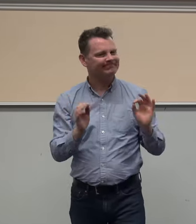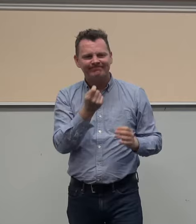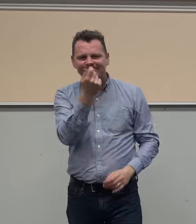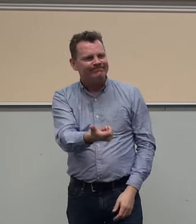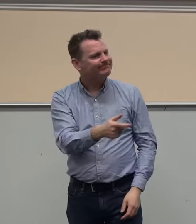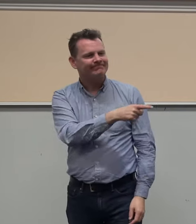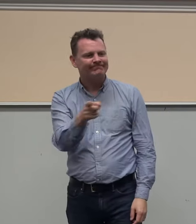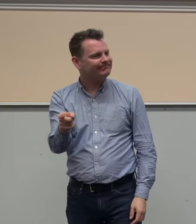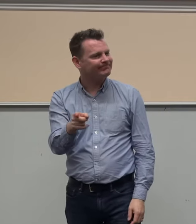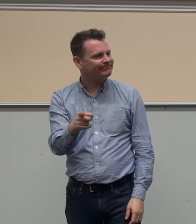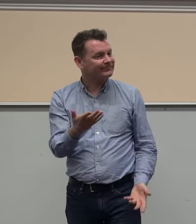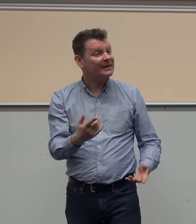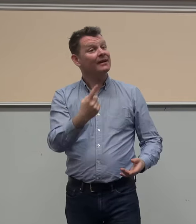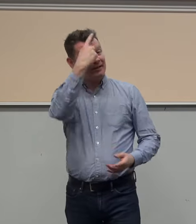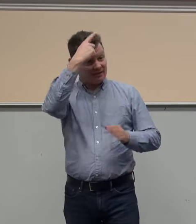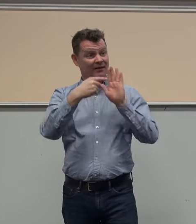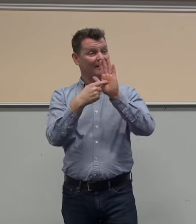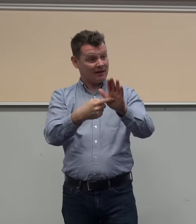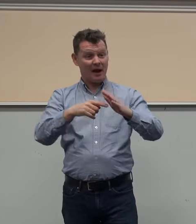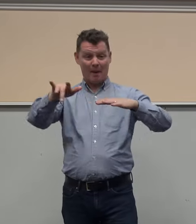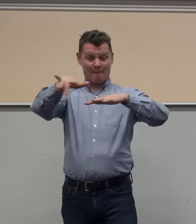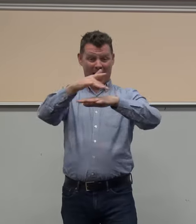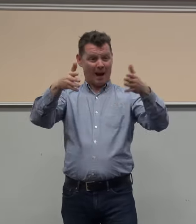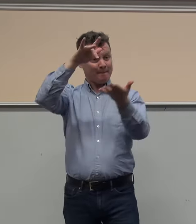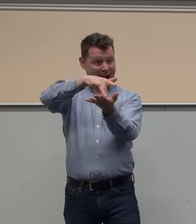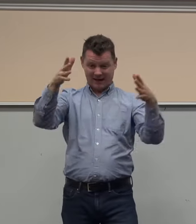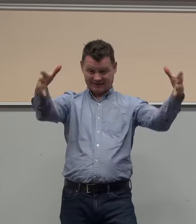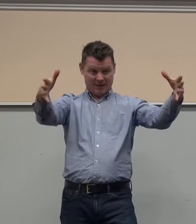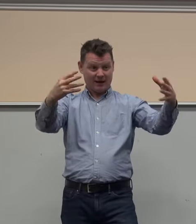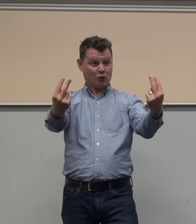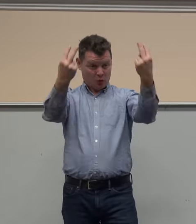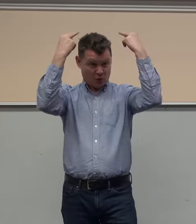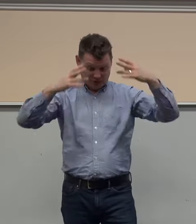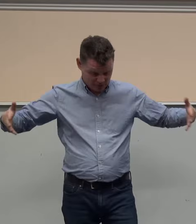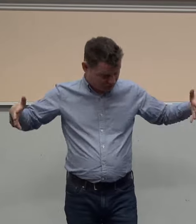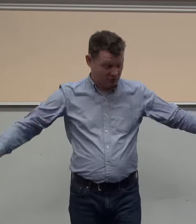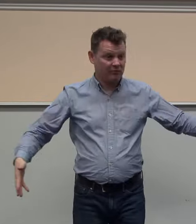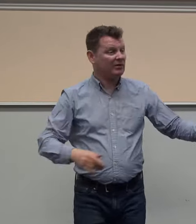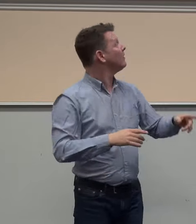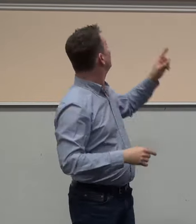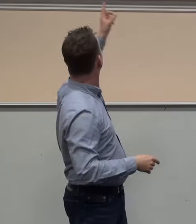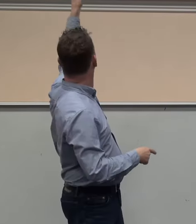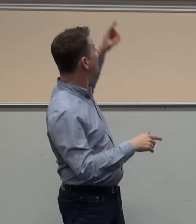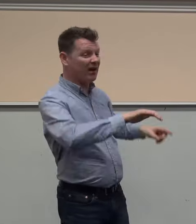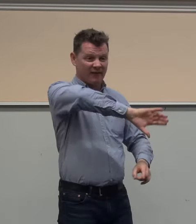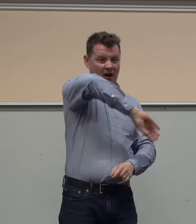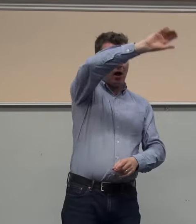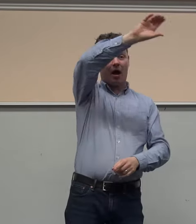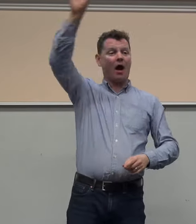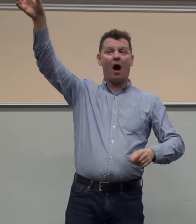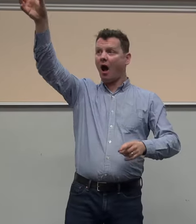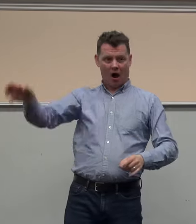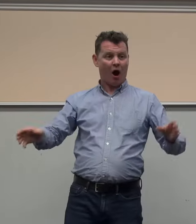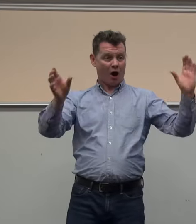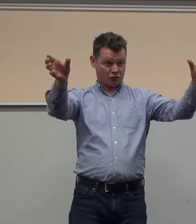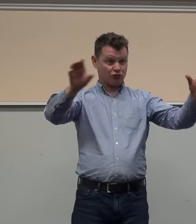And as this picture shows, the play happens in the main space, which on that picture is through the archway, and the interpreter's